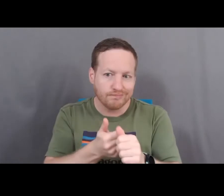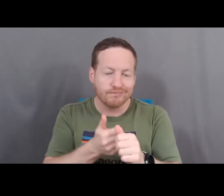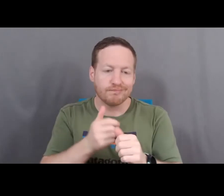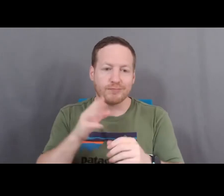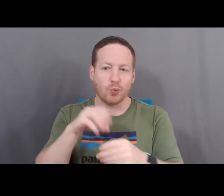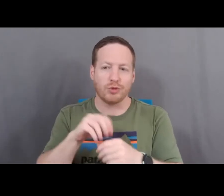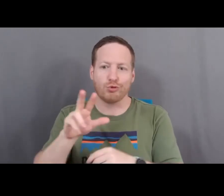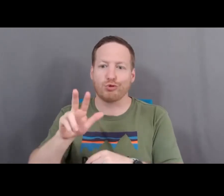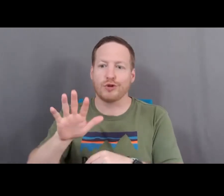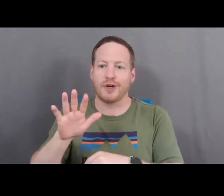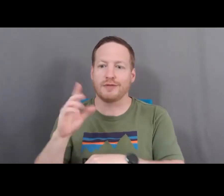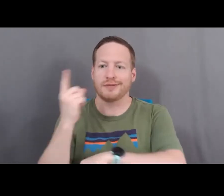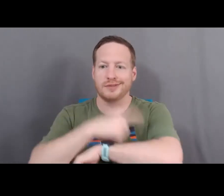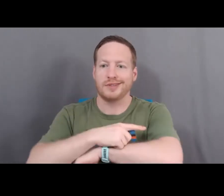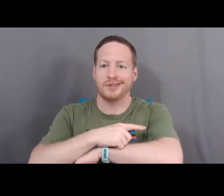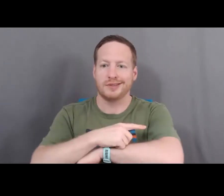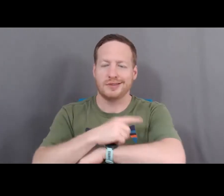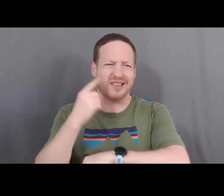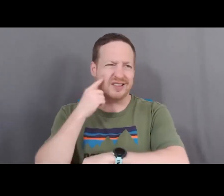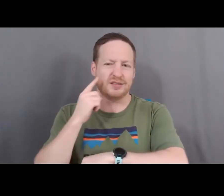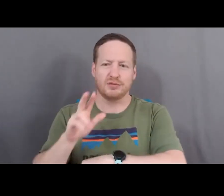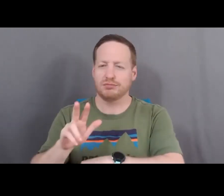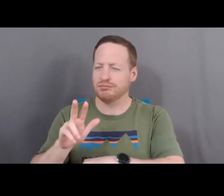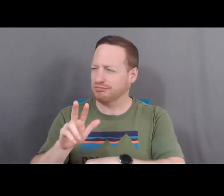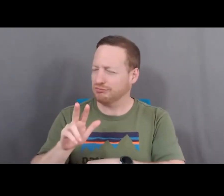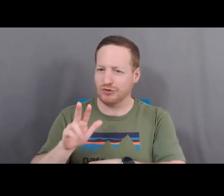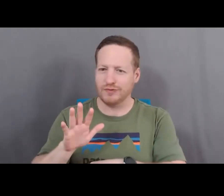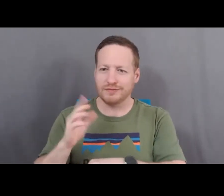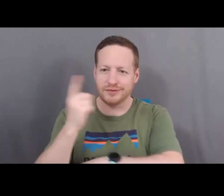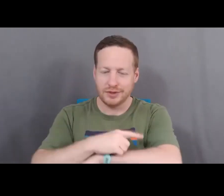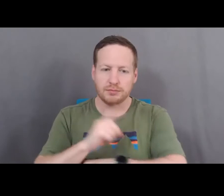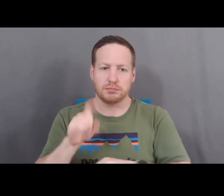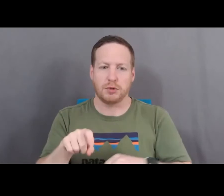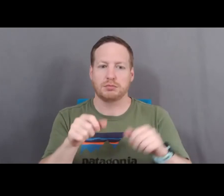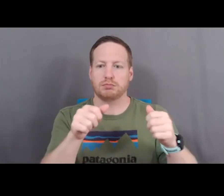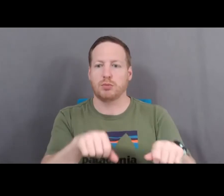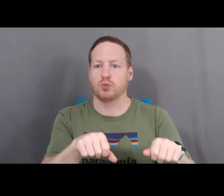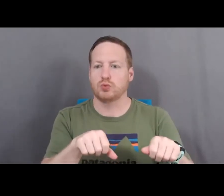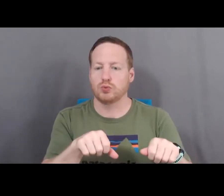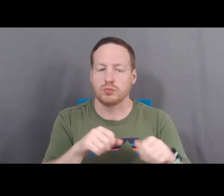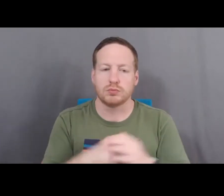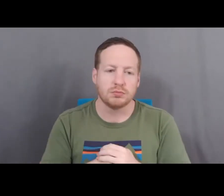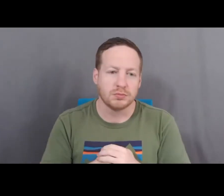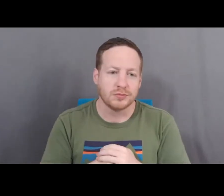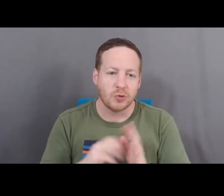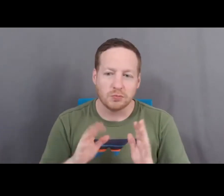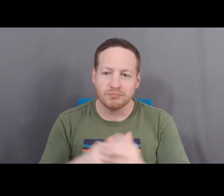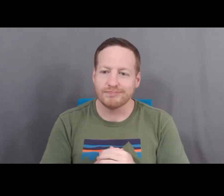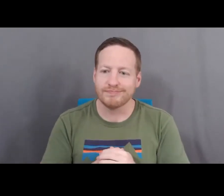just to make sure that it has to be posted. I think it's a 35-day time limit. So we usually do the